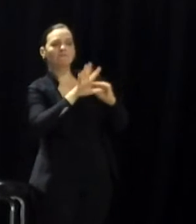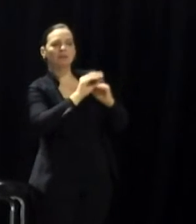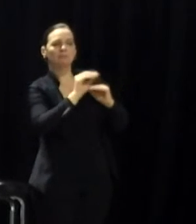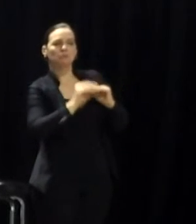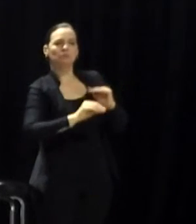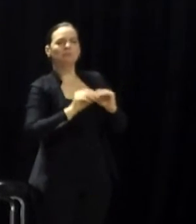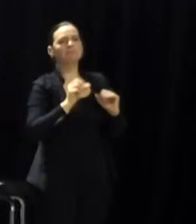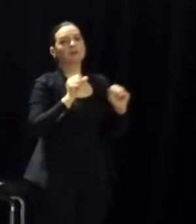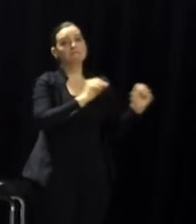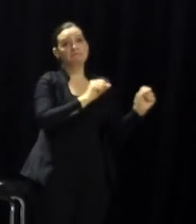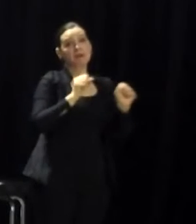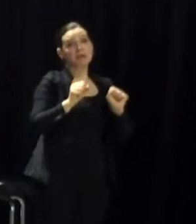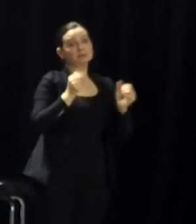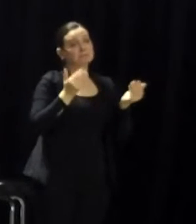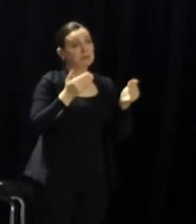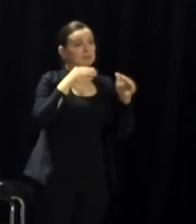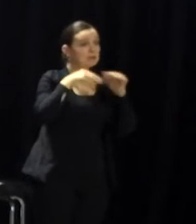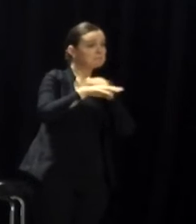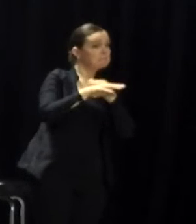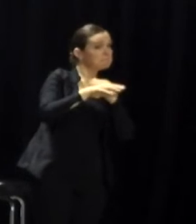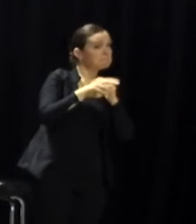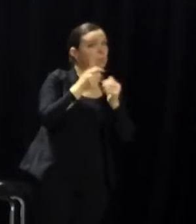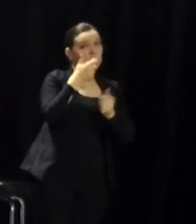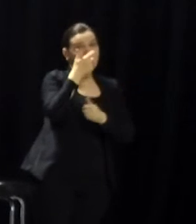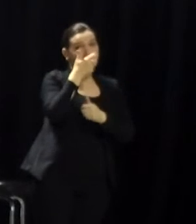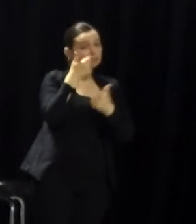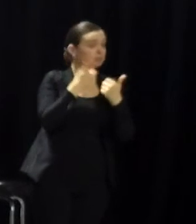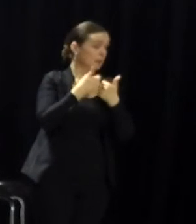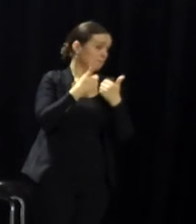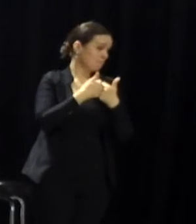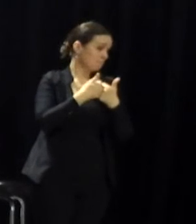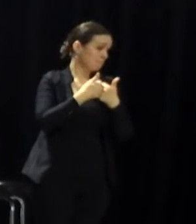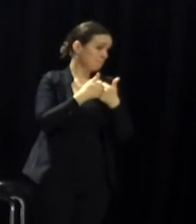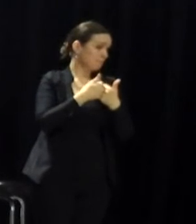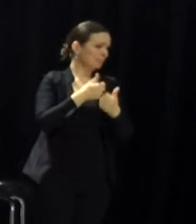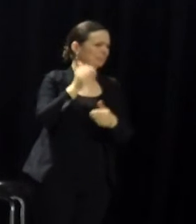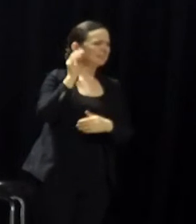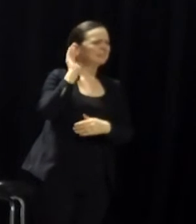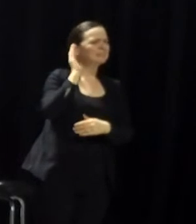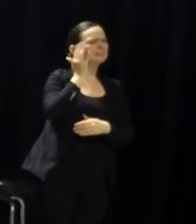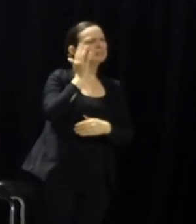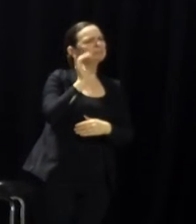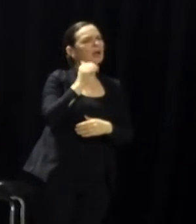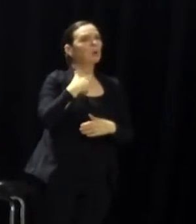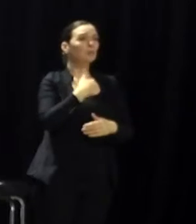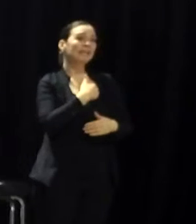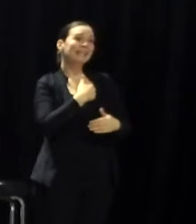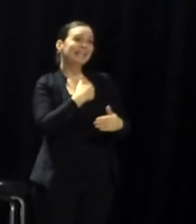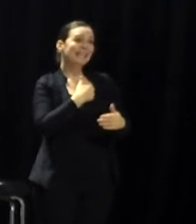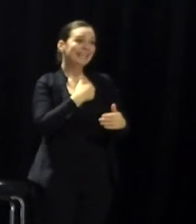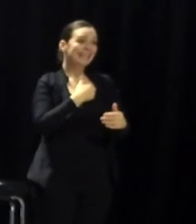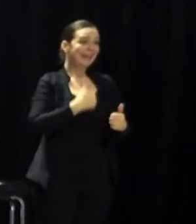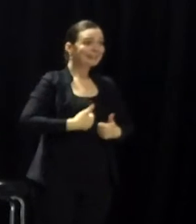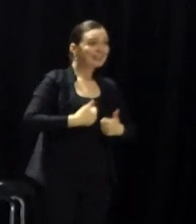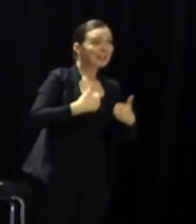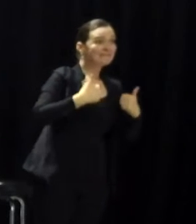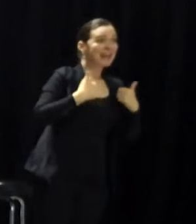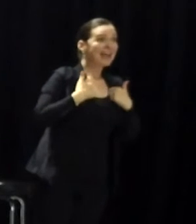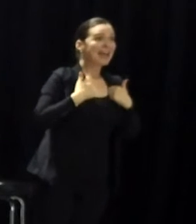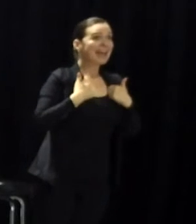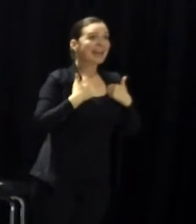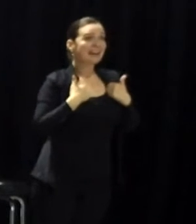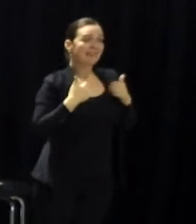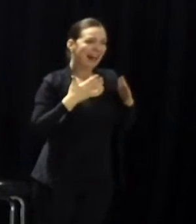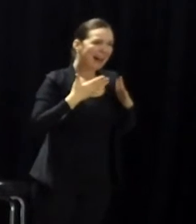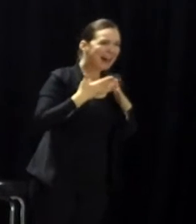we've kind of, I don't want to say we've survived it right now, but we absorbed these surges to